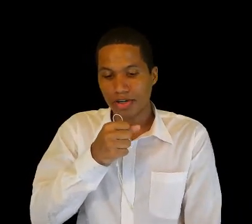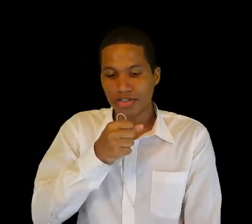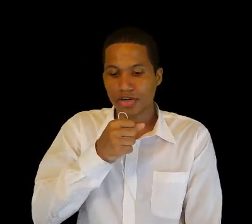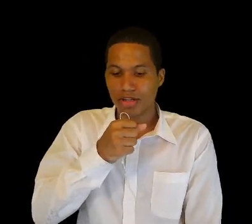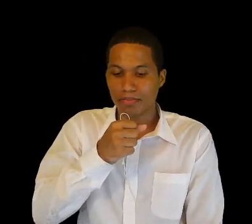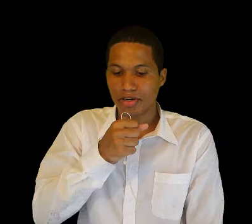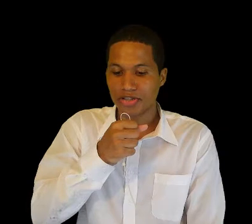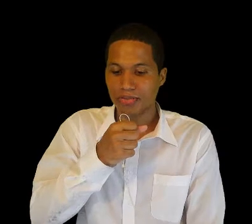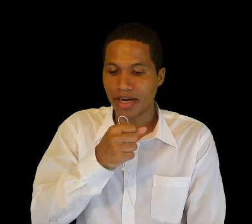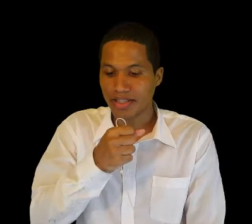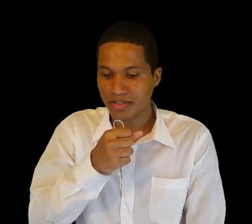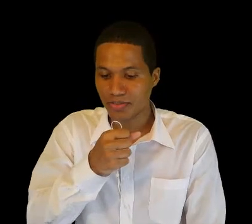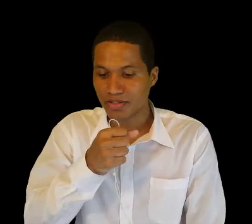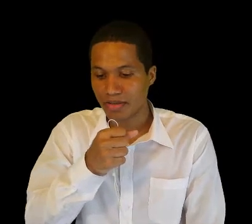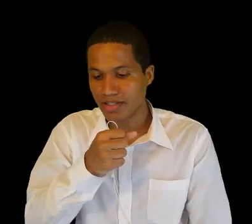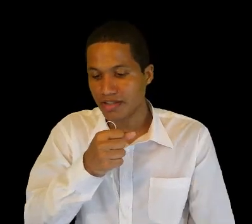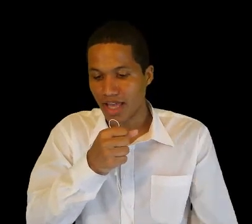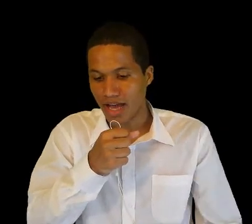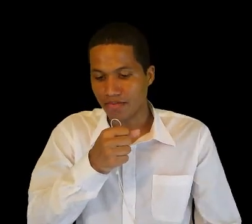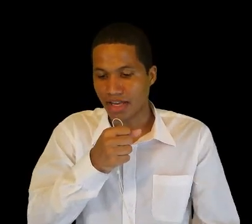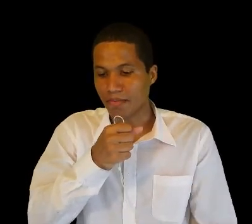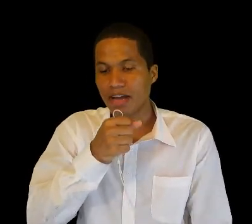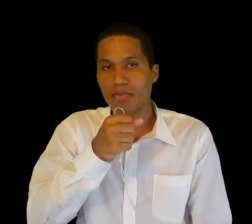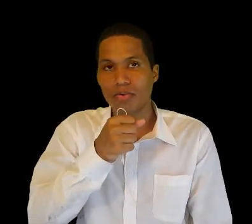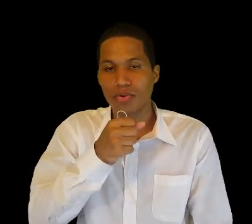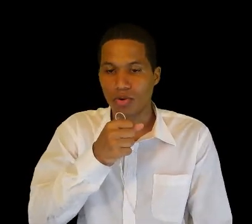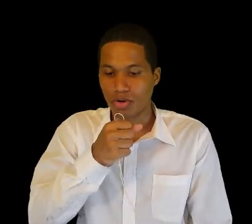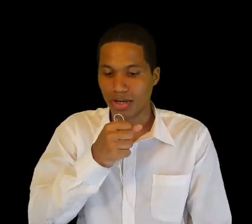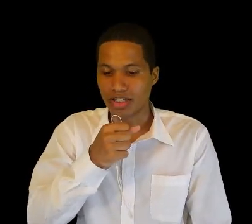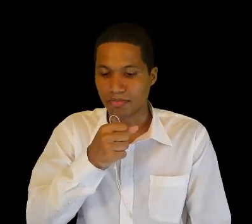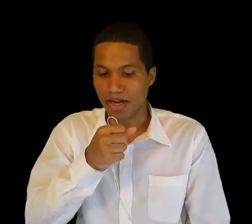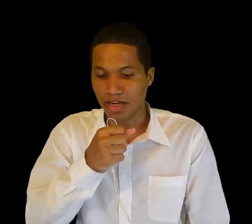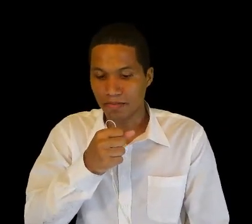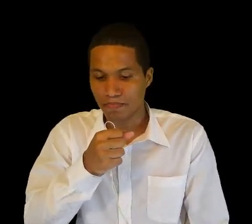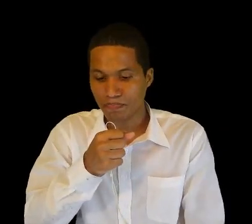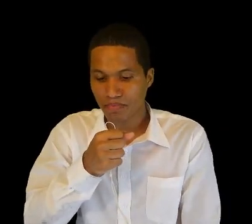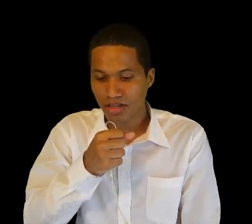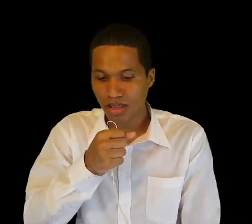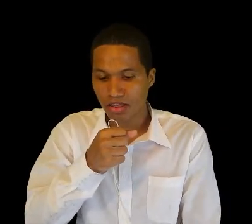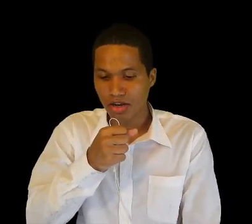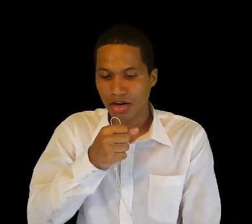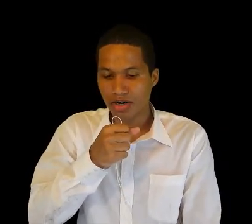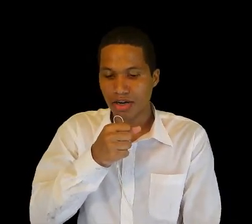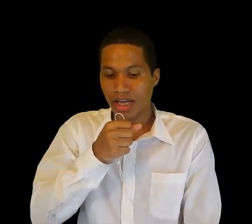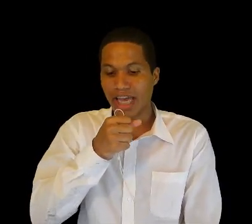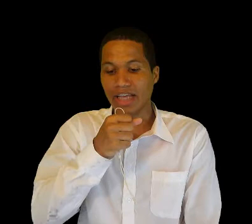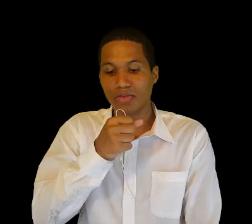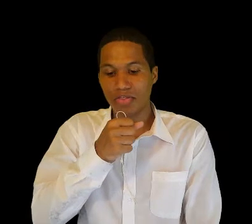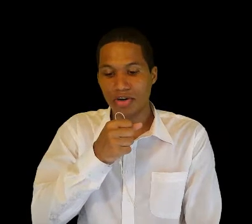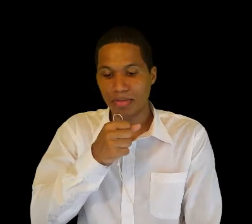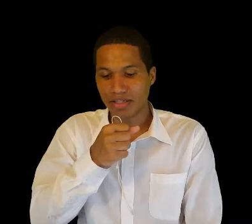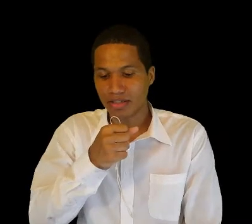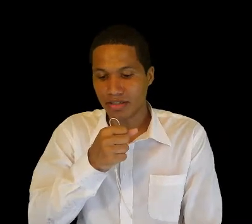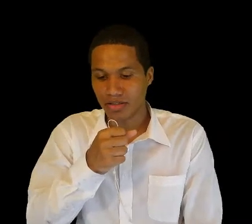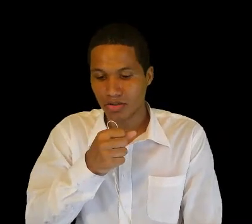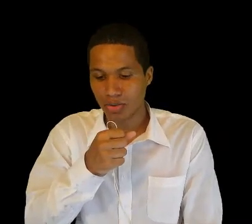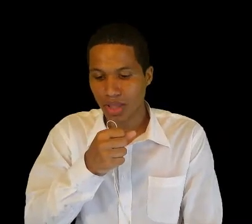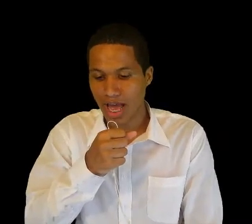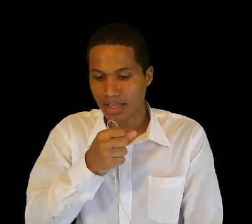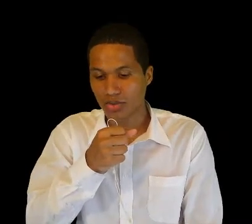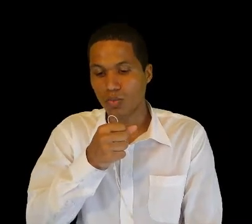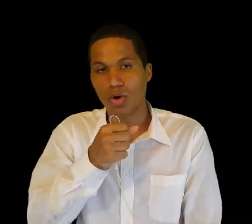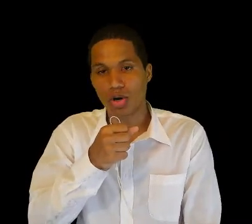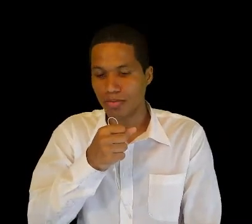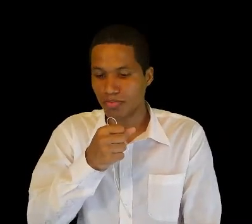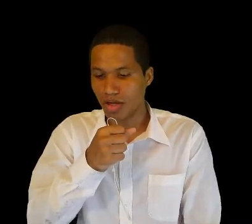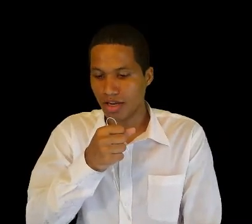All birds are vertebrates, which means they have a backbone or spine. They are endothermic, known